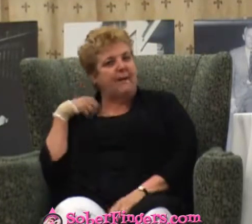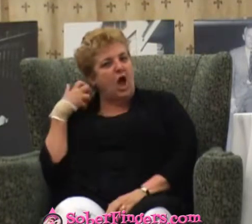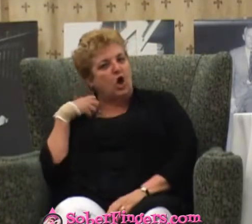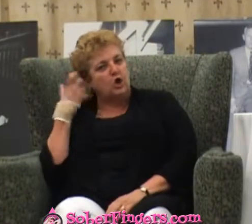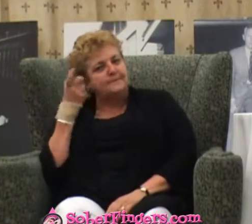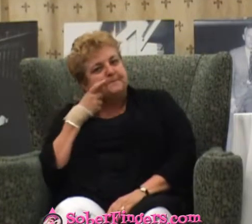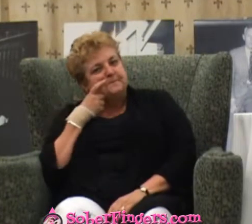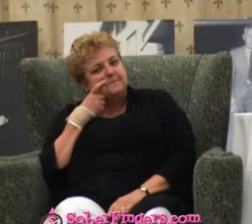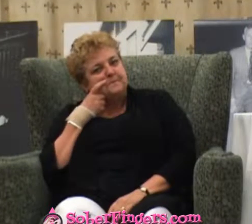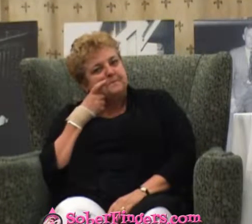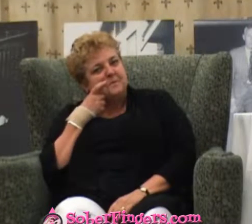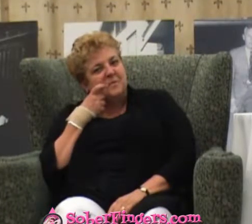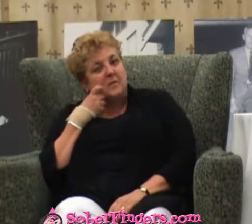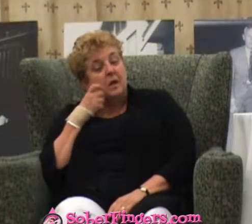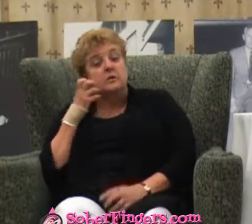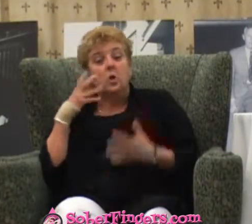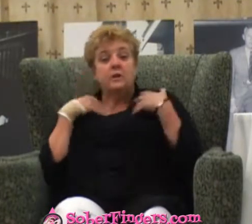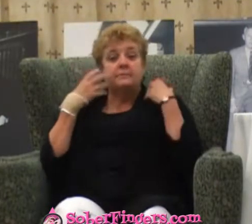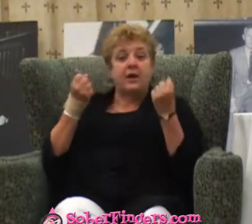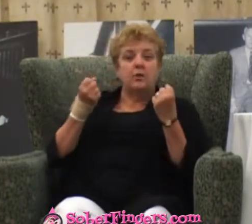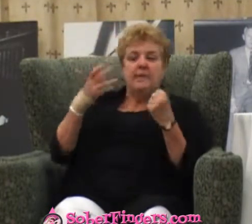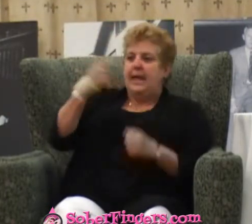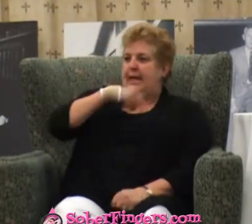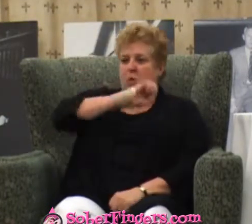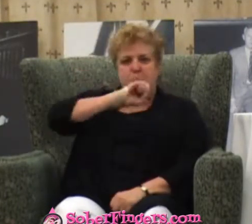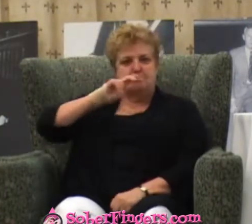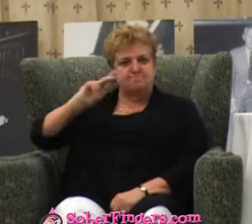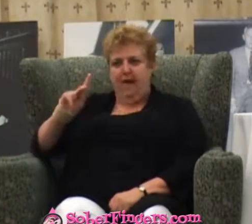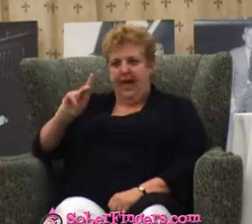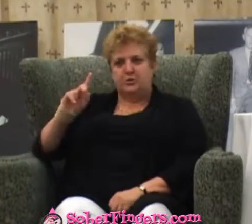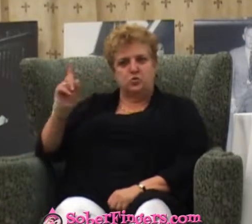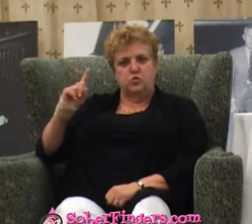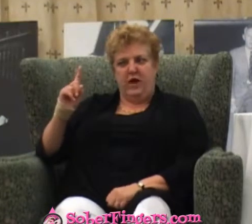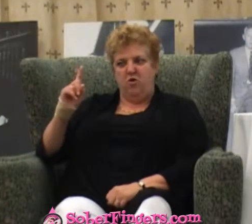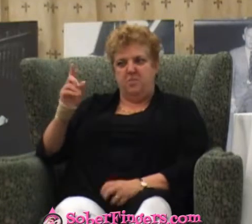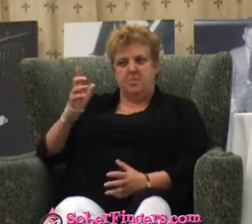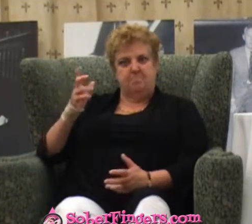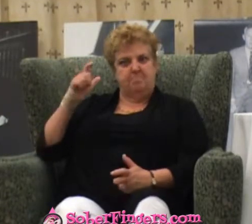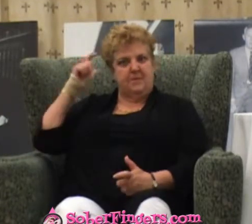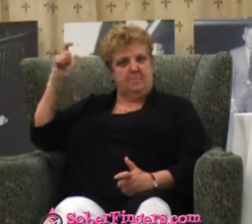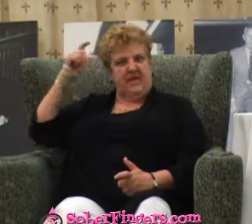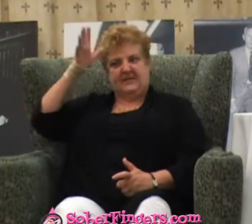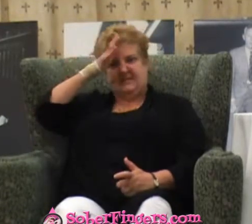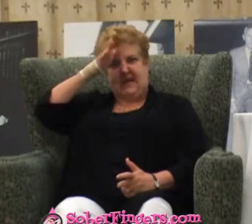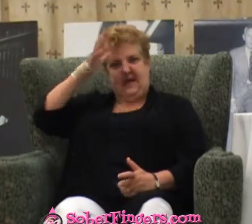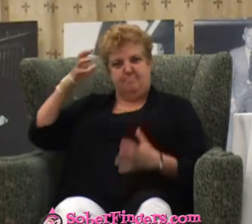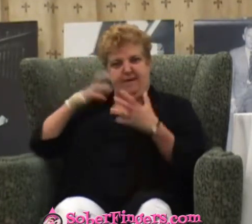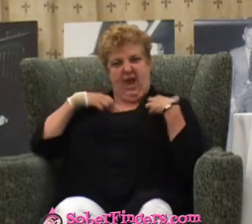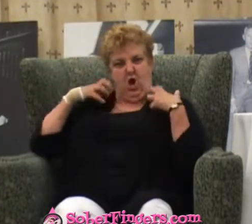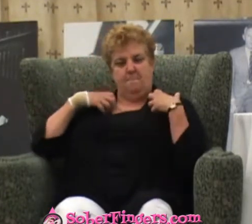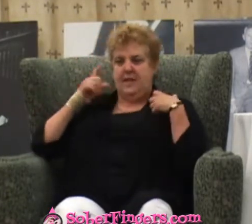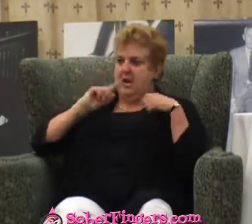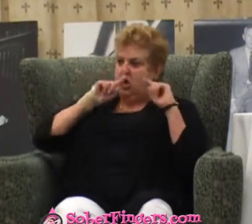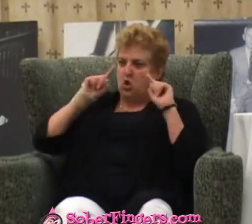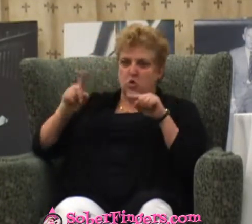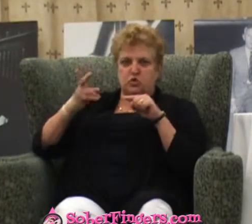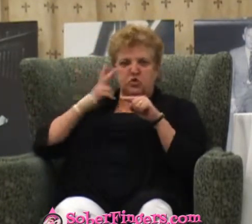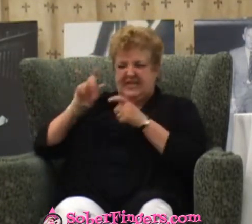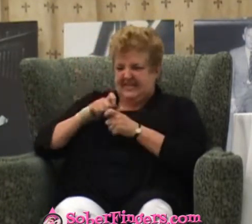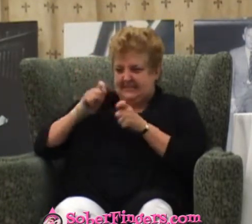So he gets better. He goes back up to where the bear is. He's going to get this bear. So he goes to the exact same spot. He sees the bear. He takes